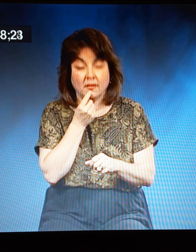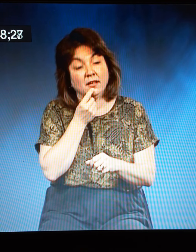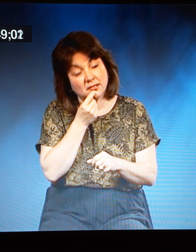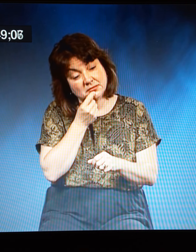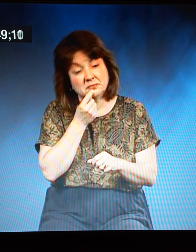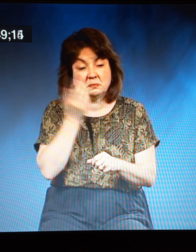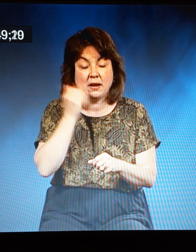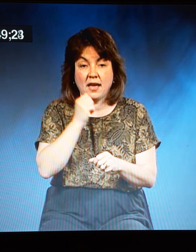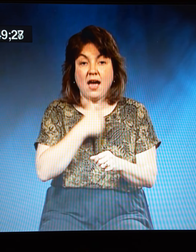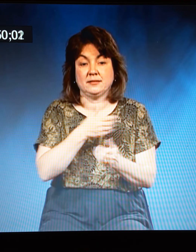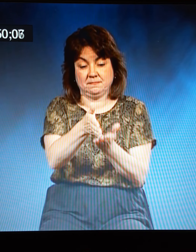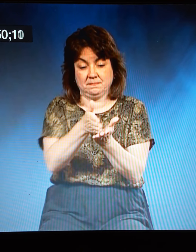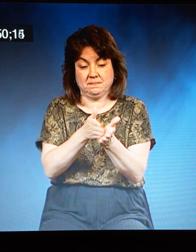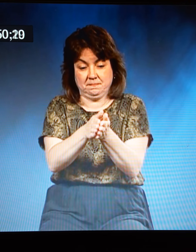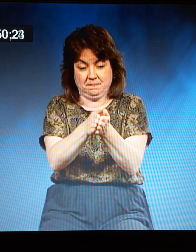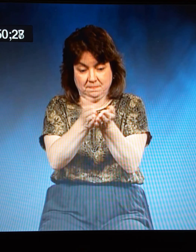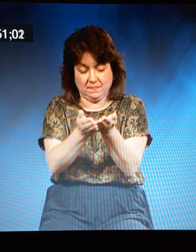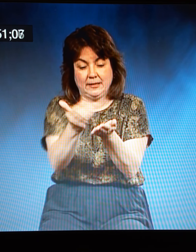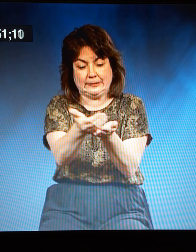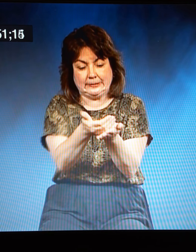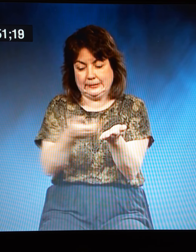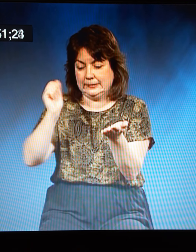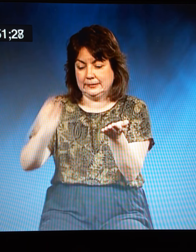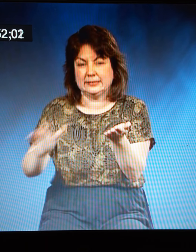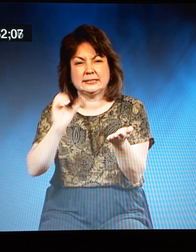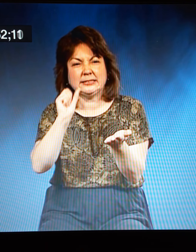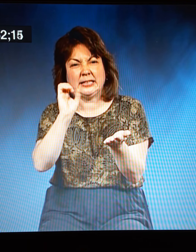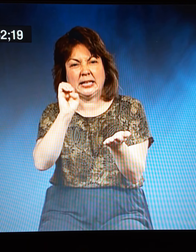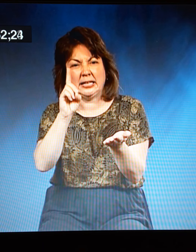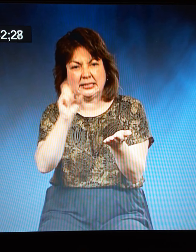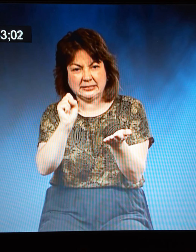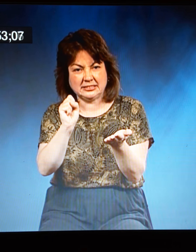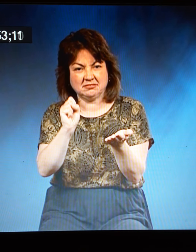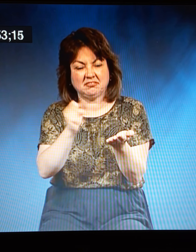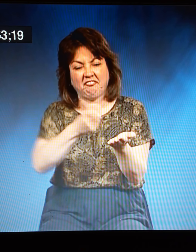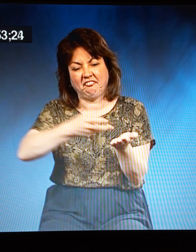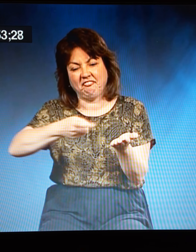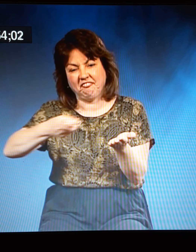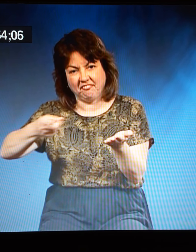I decided to chop off all the stems first and then vertically cut them